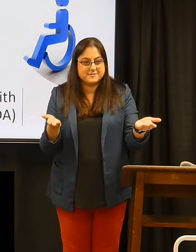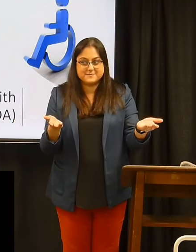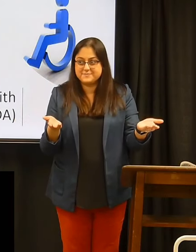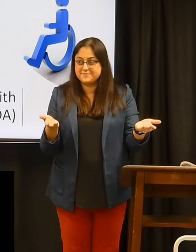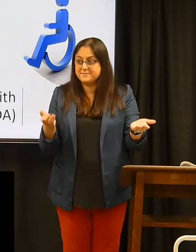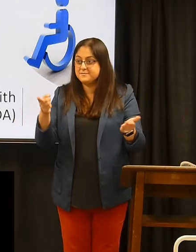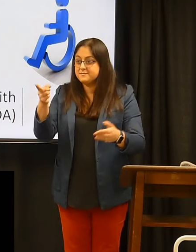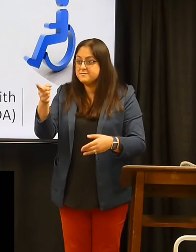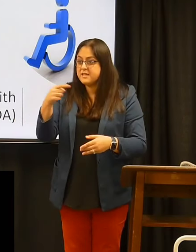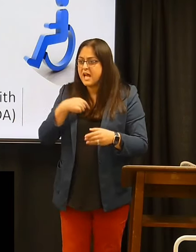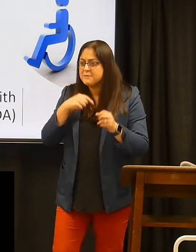with Disabilities Act?